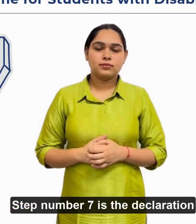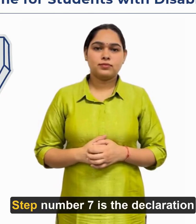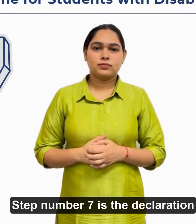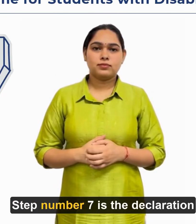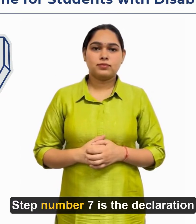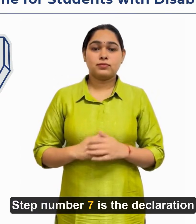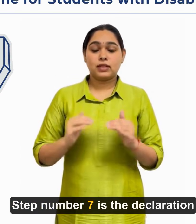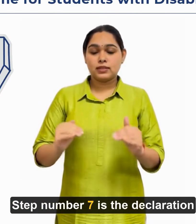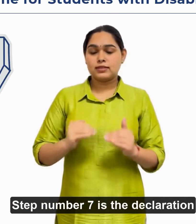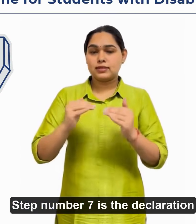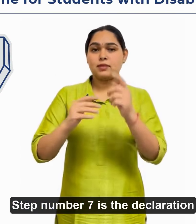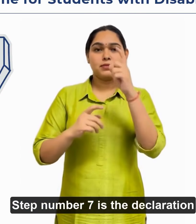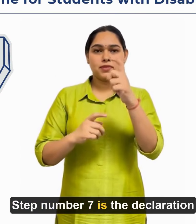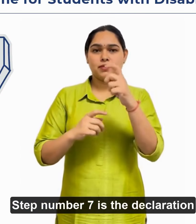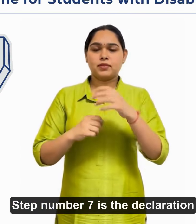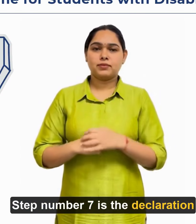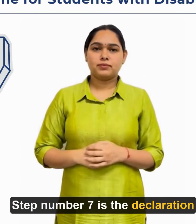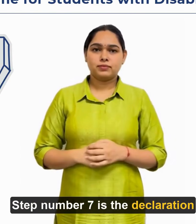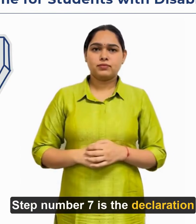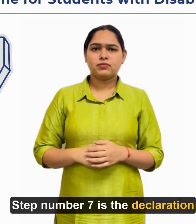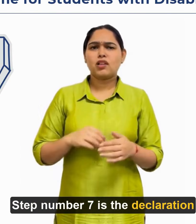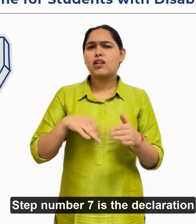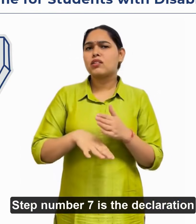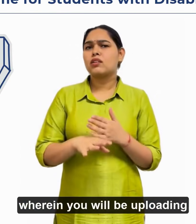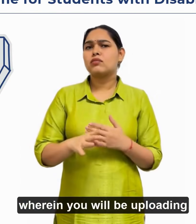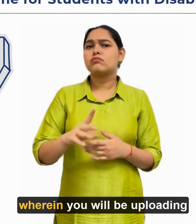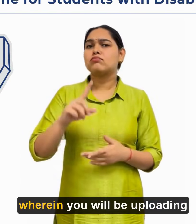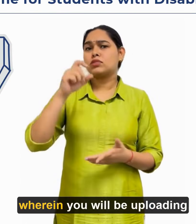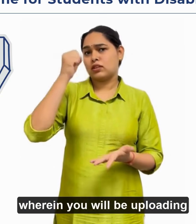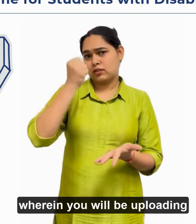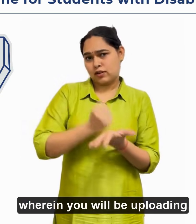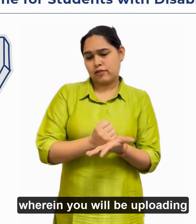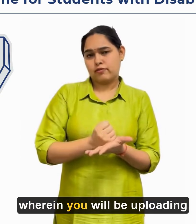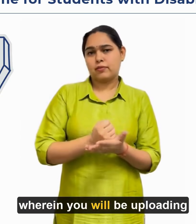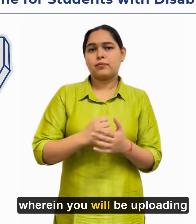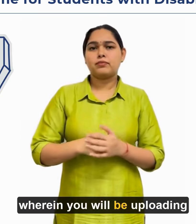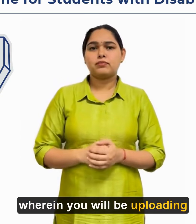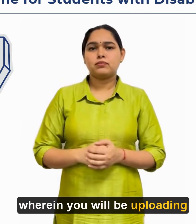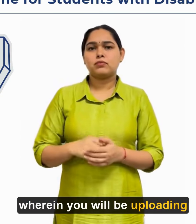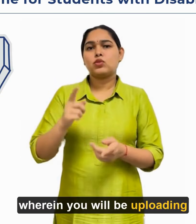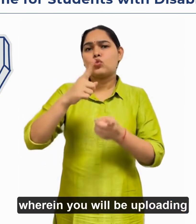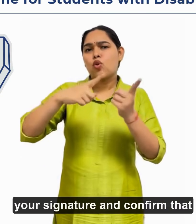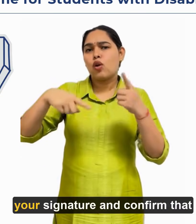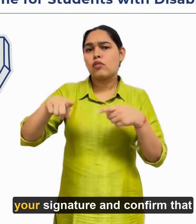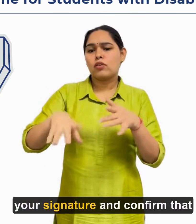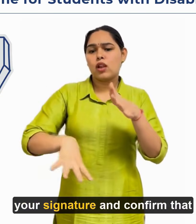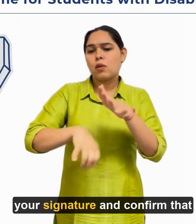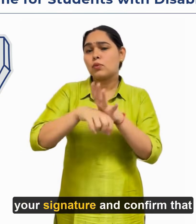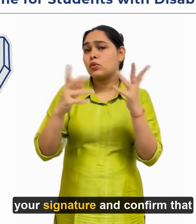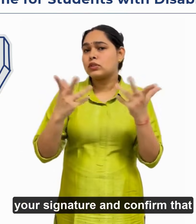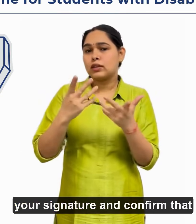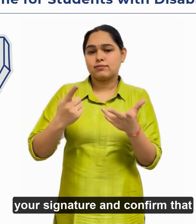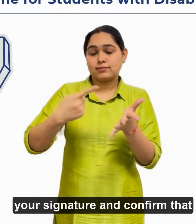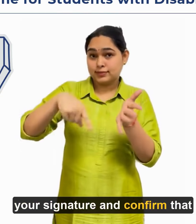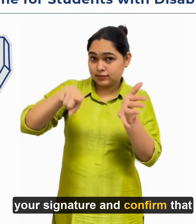Step number 7 is the declaration, wherein you will be uploading your signature and